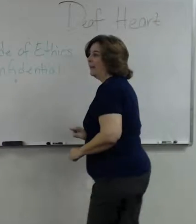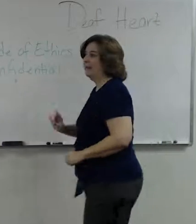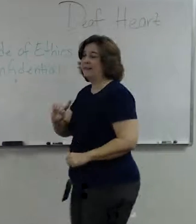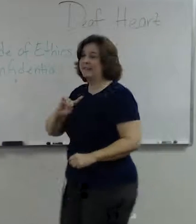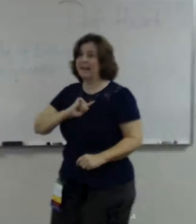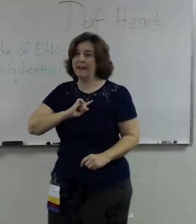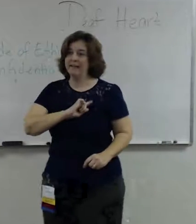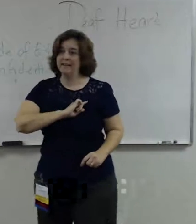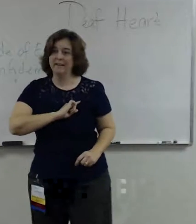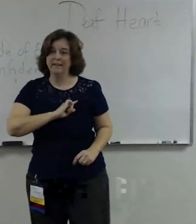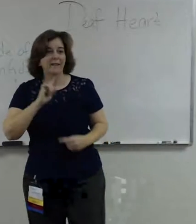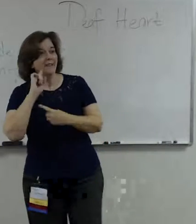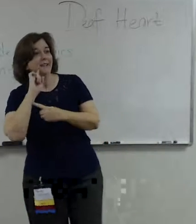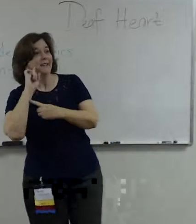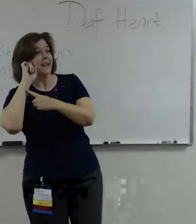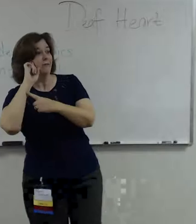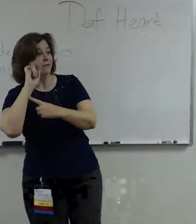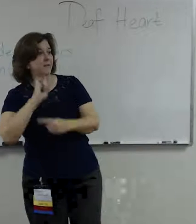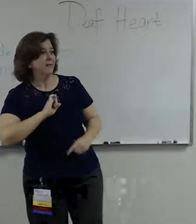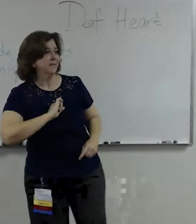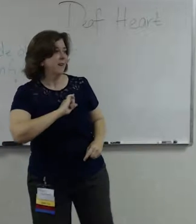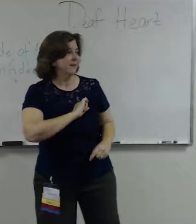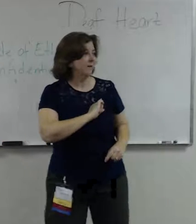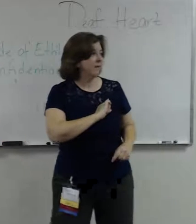And it is signed, like, deaf, but it's signed at the heart.